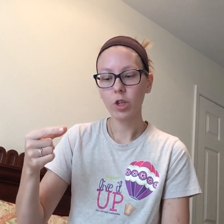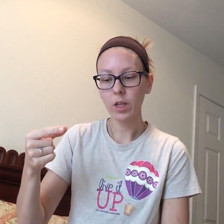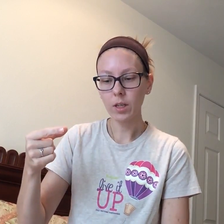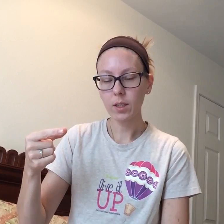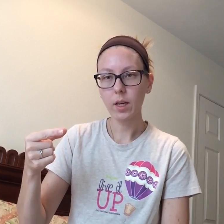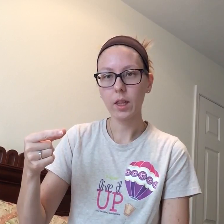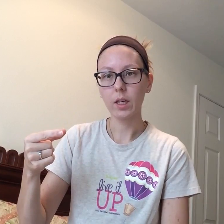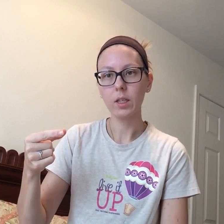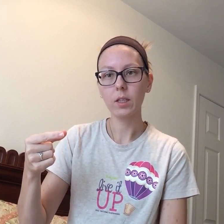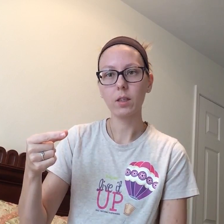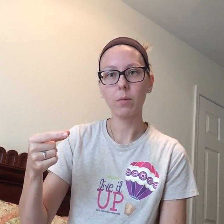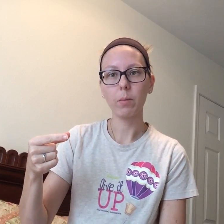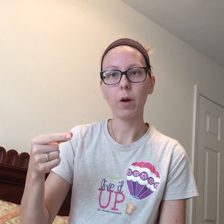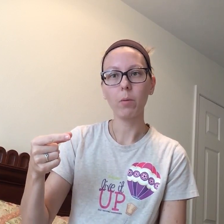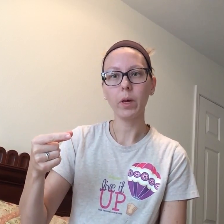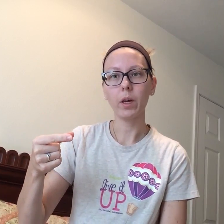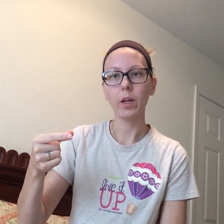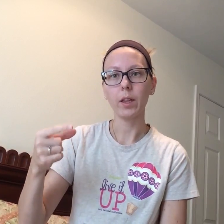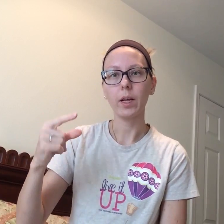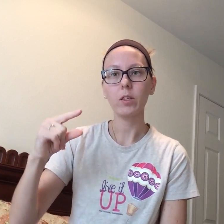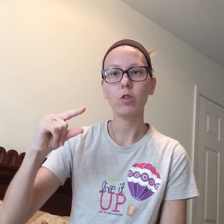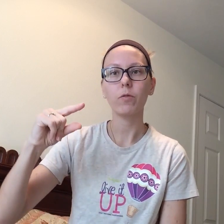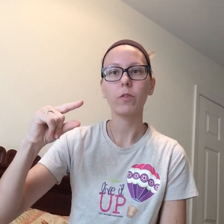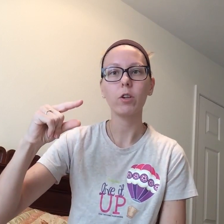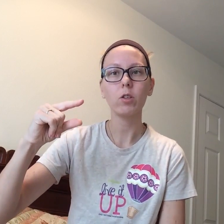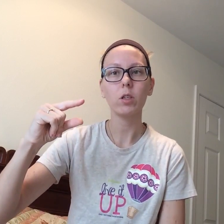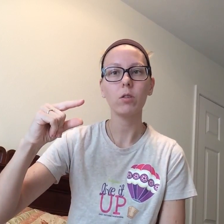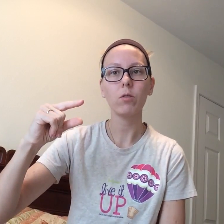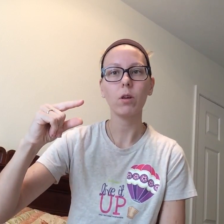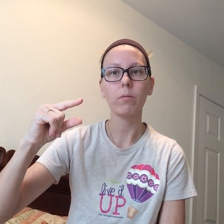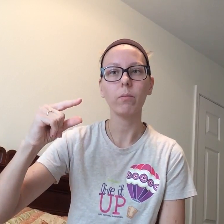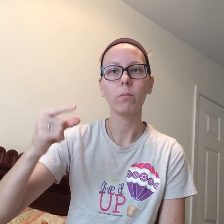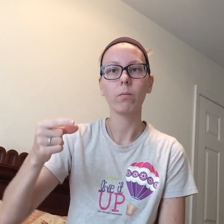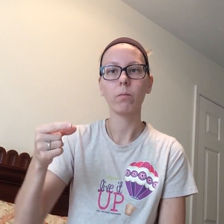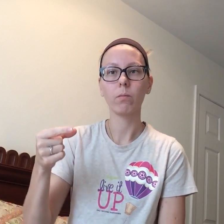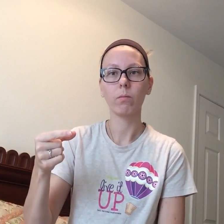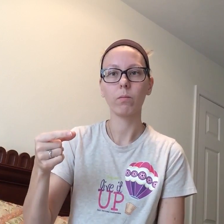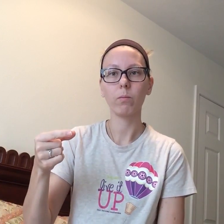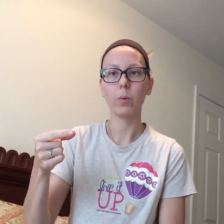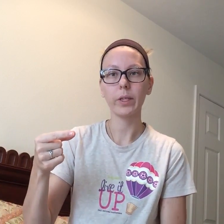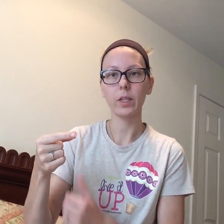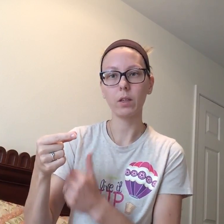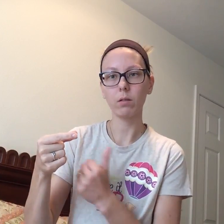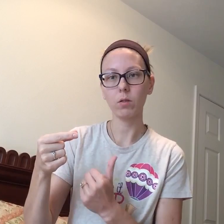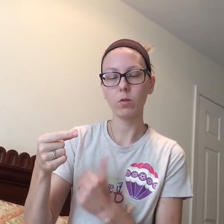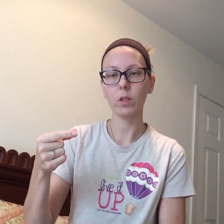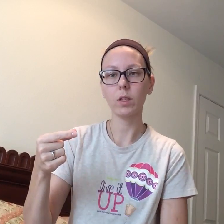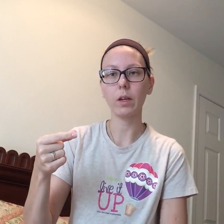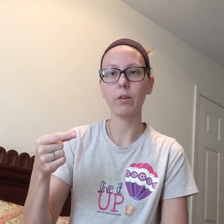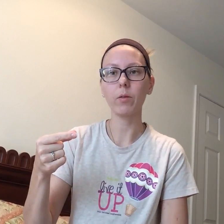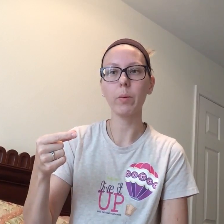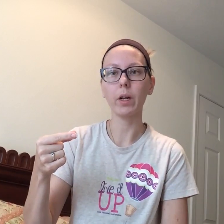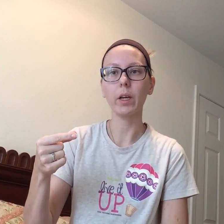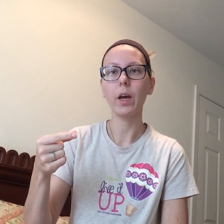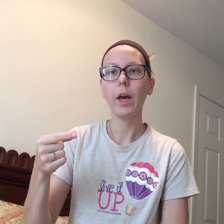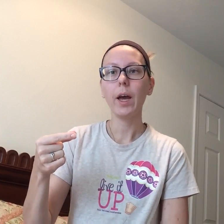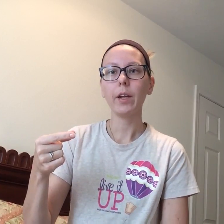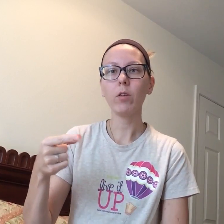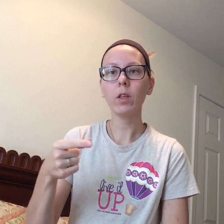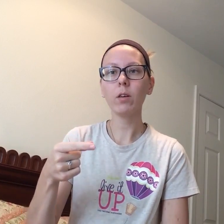G is like this. It's going to be palm in, and that is your first and your thumb pointing towards the center of your body. And you can think of